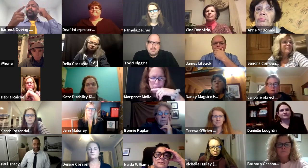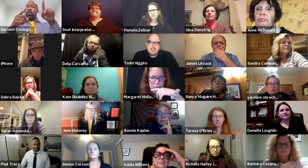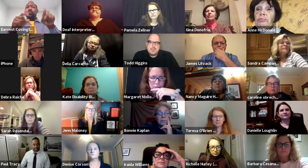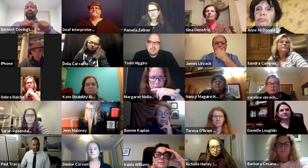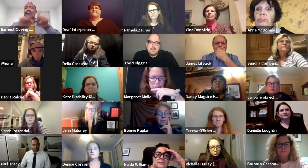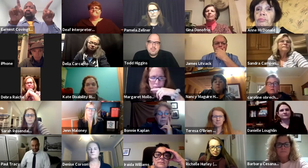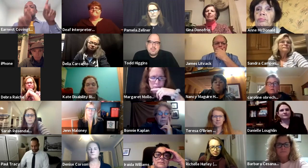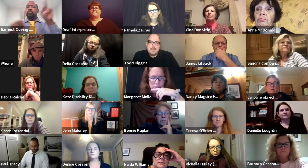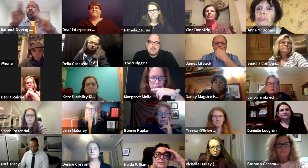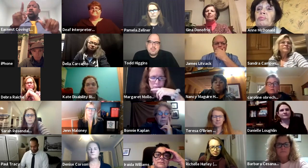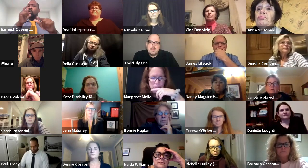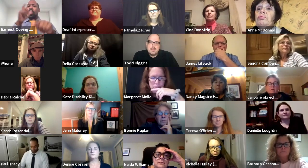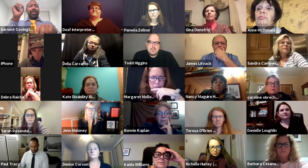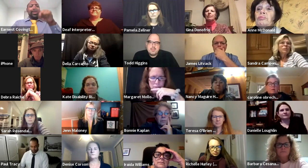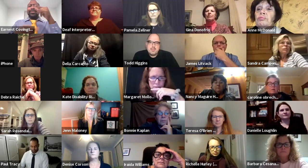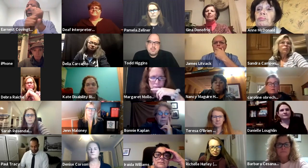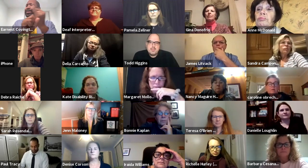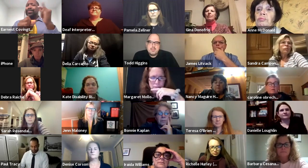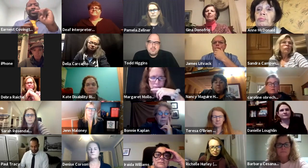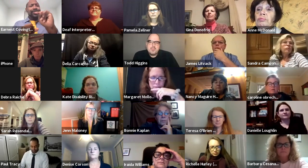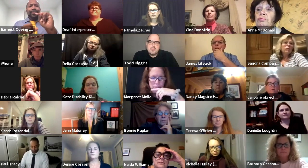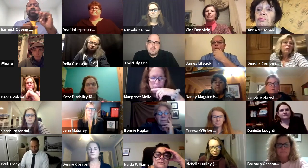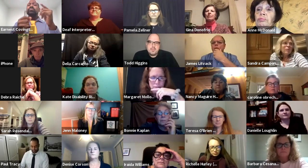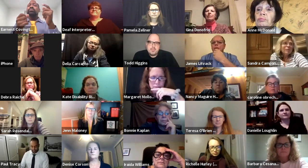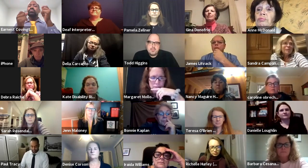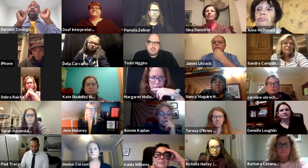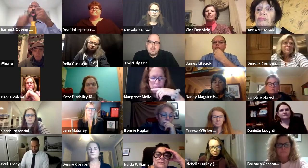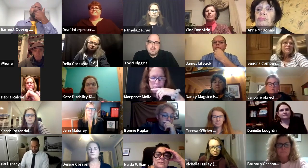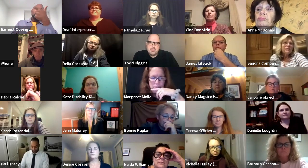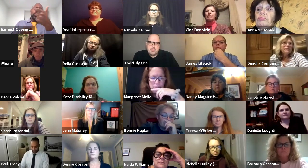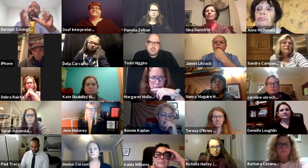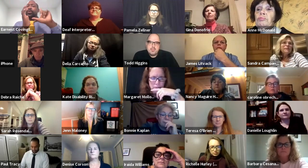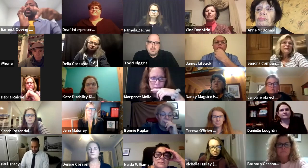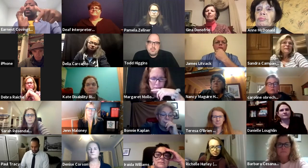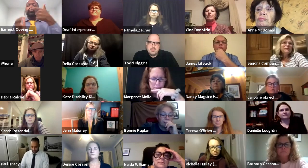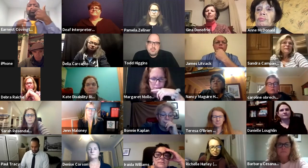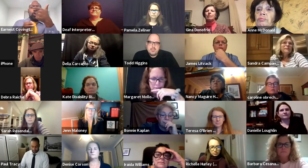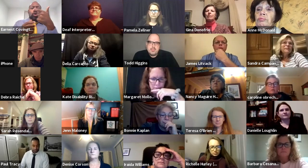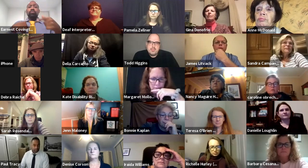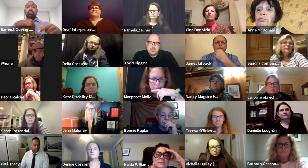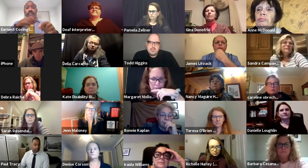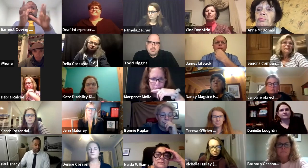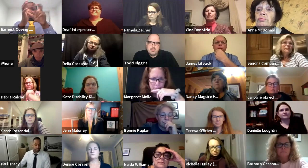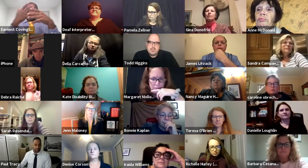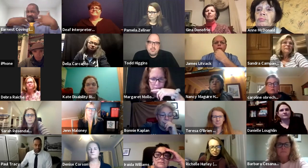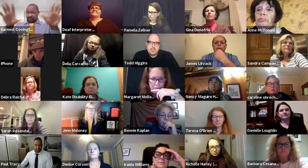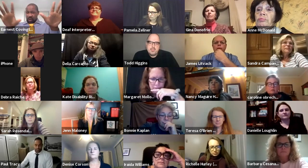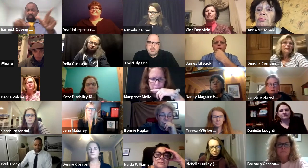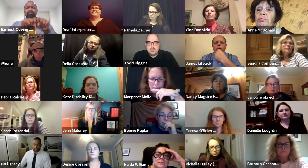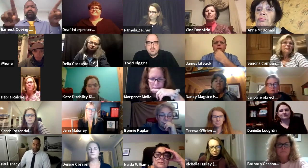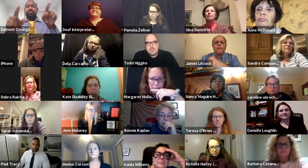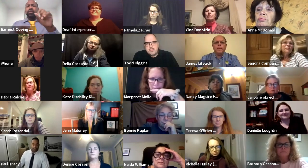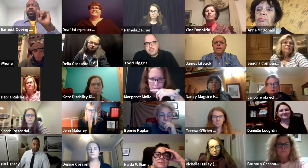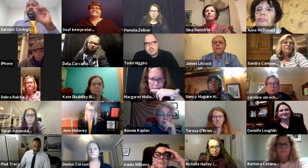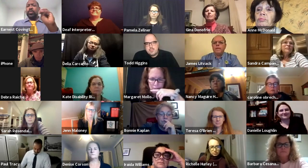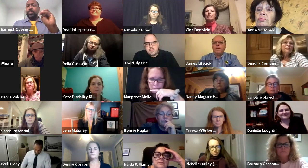deaf interpreters, meaning that if anybody, we will be recording this, excuse me, we will be recording this